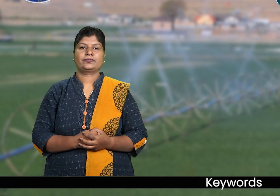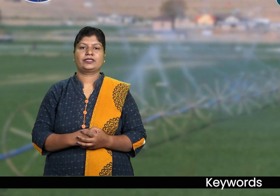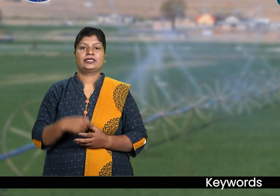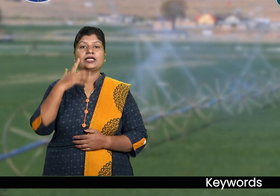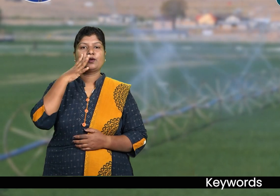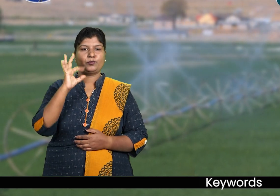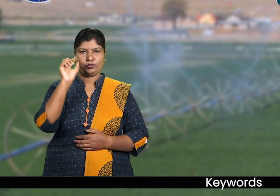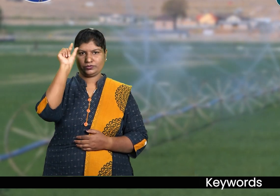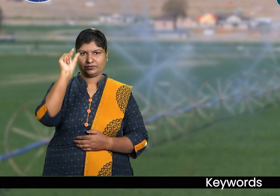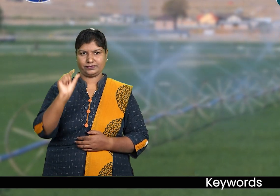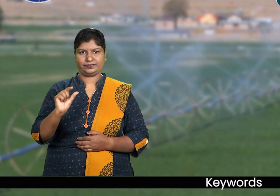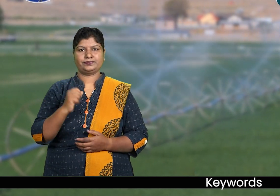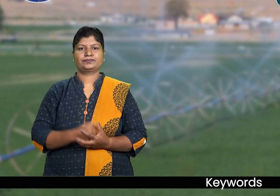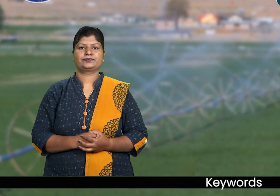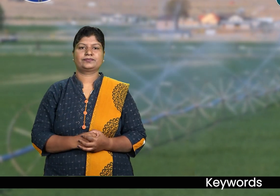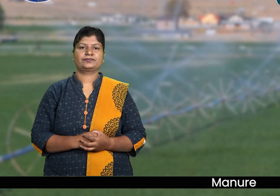keywords: